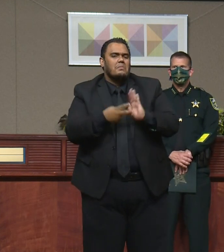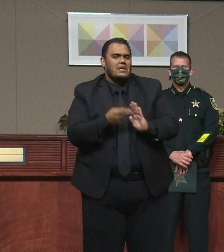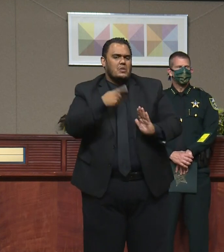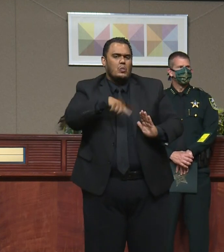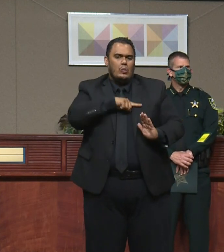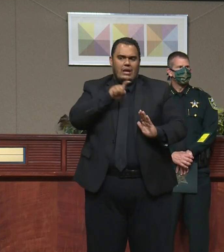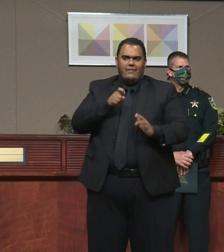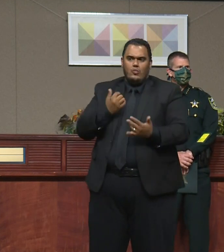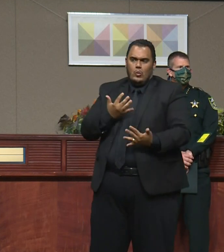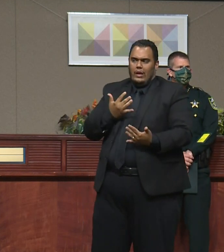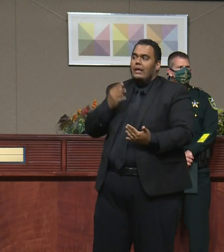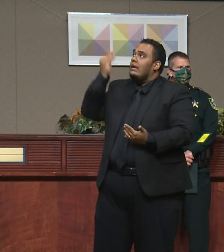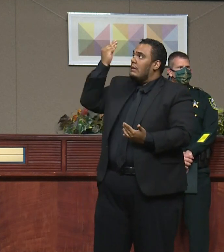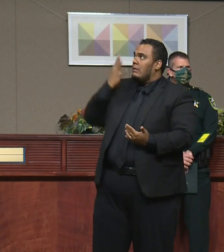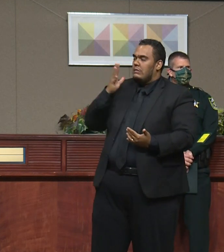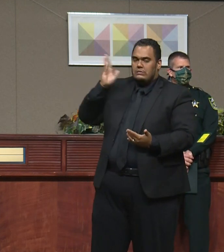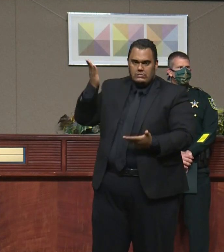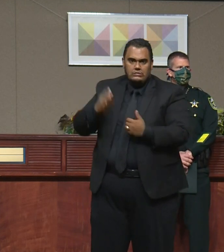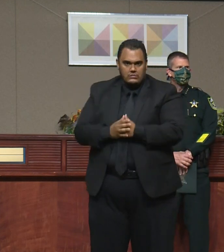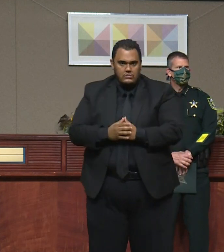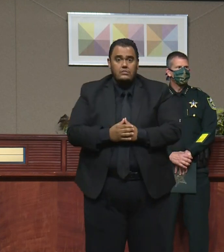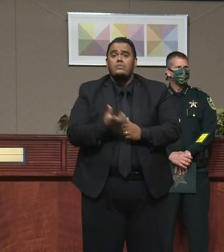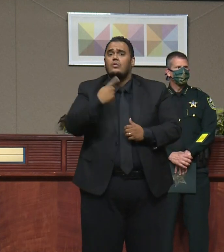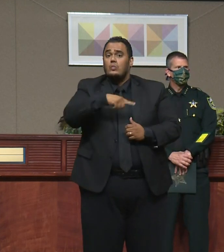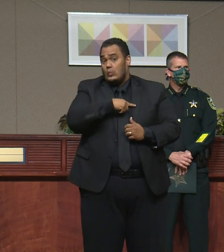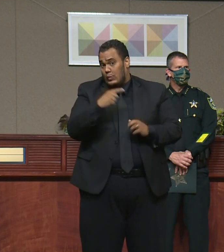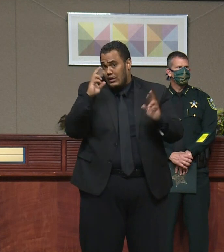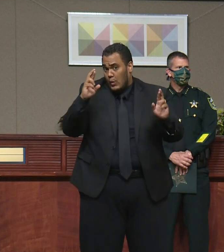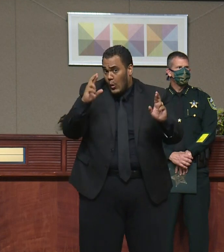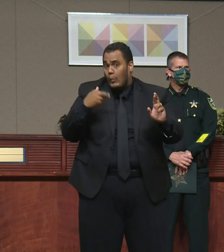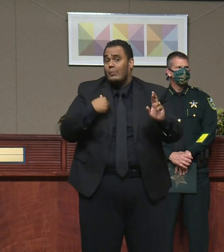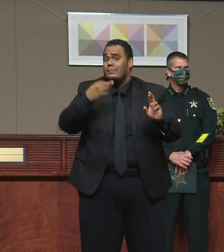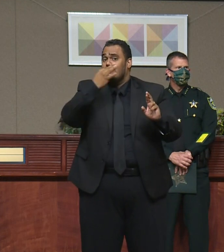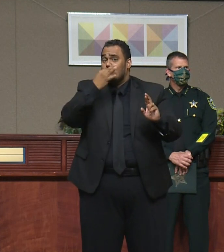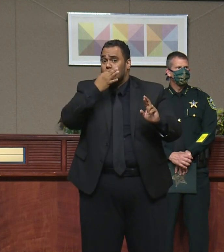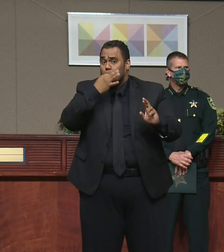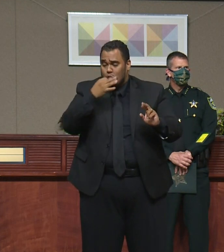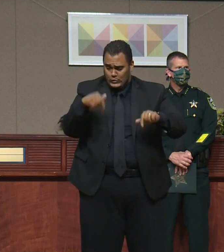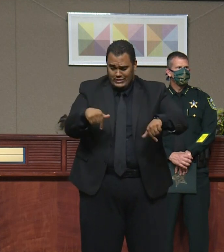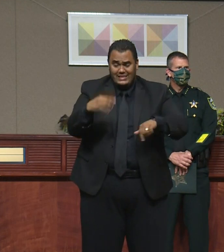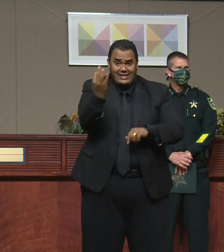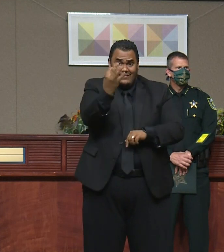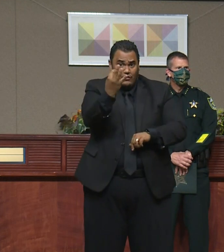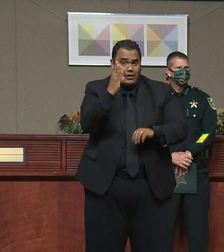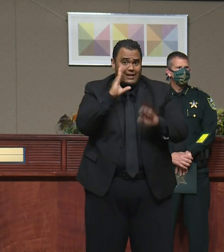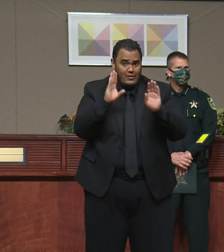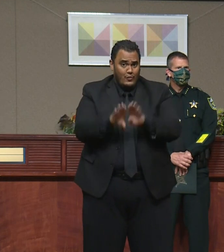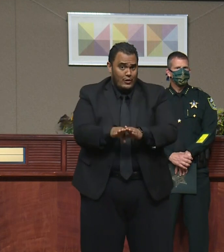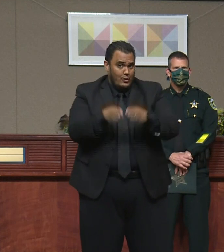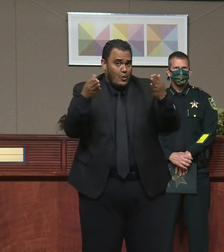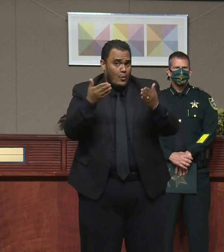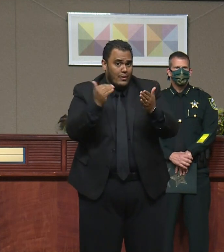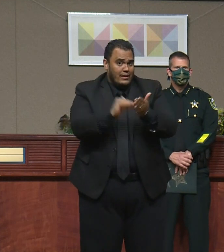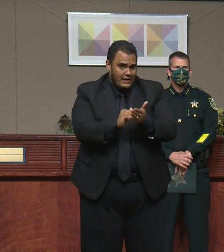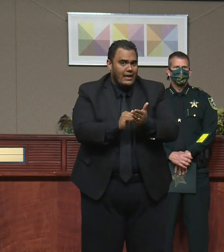remain optimistic that perhaps as soon as this Friday, he would make a decision and